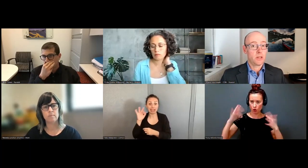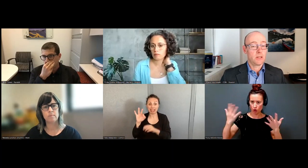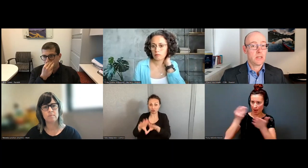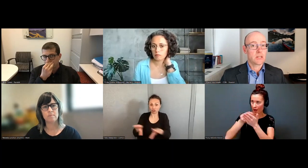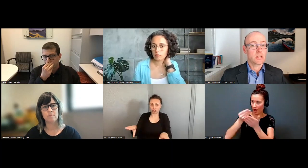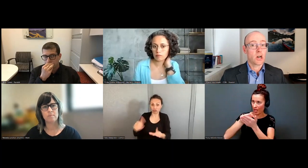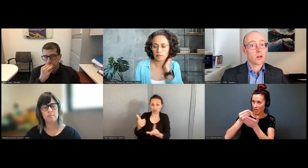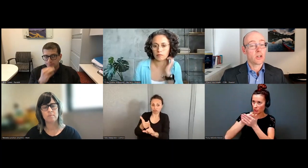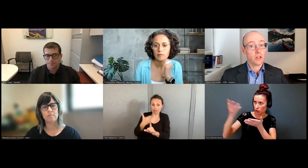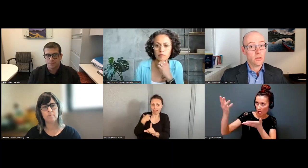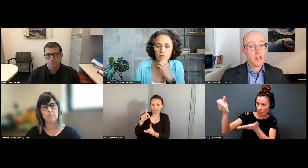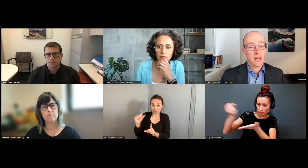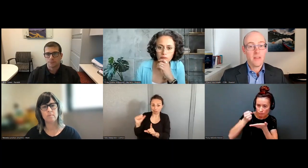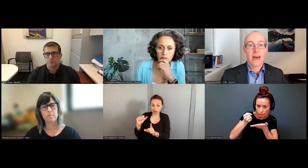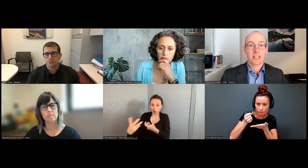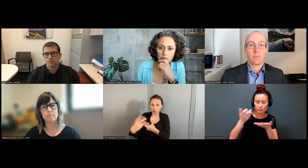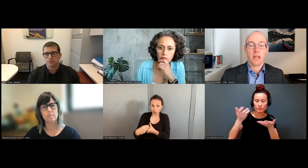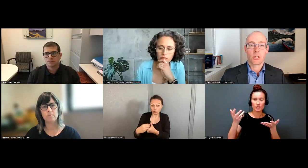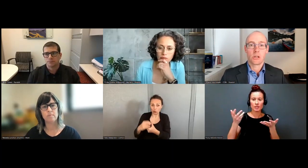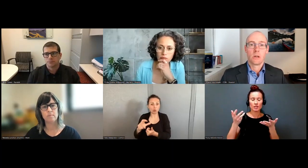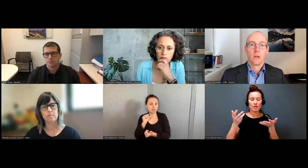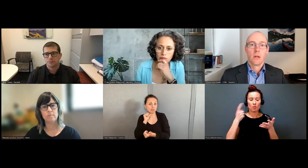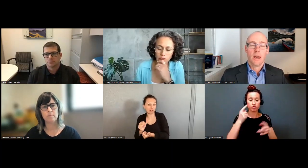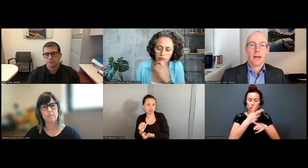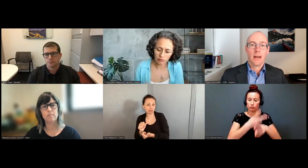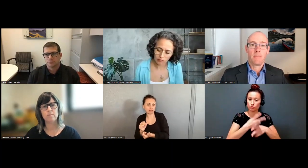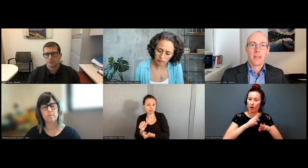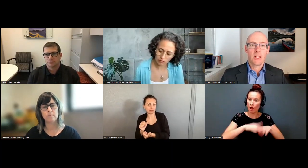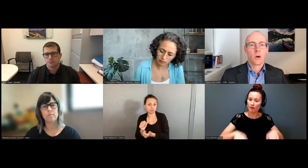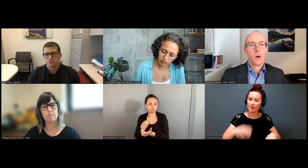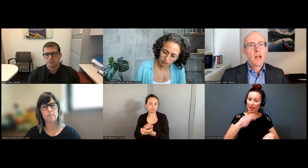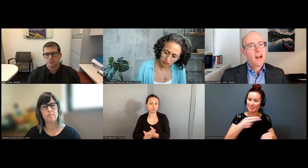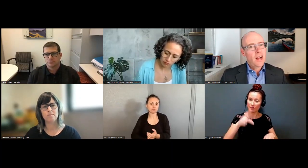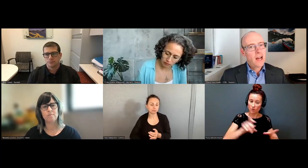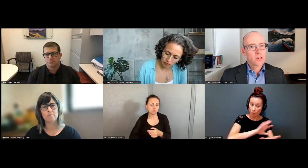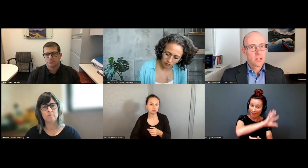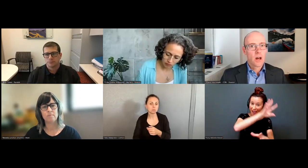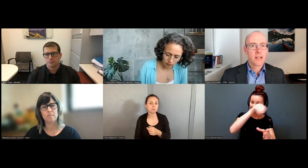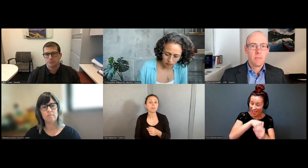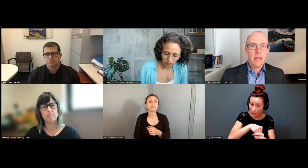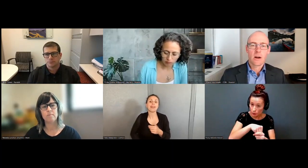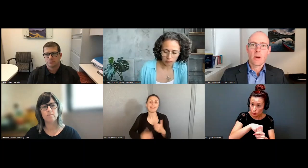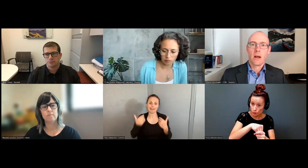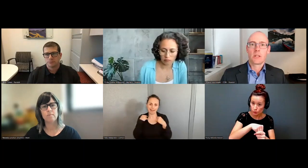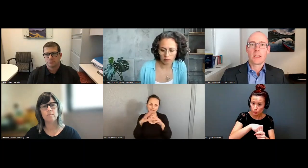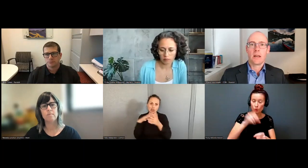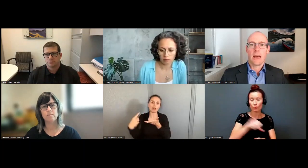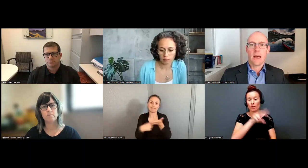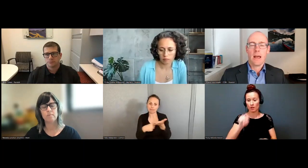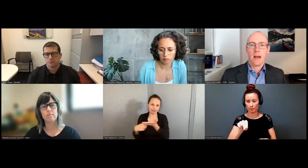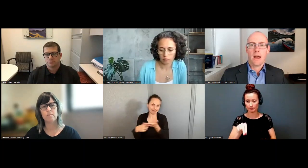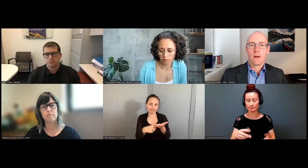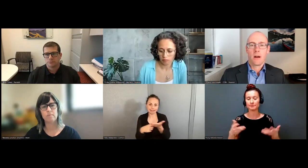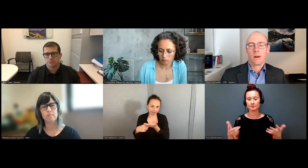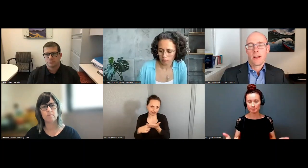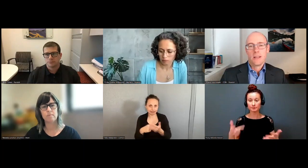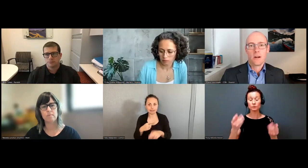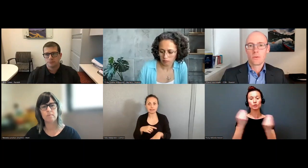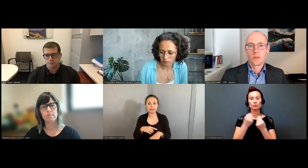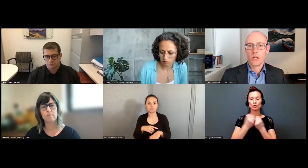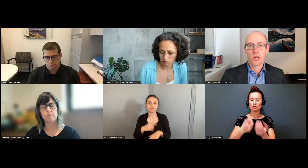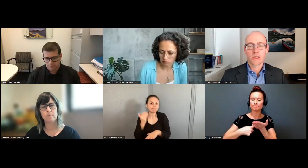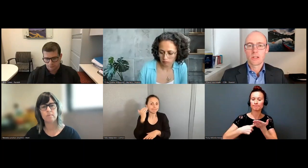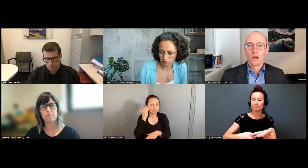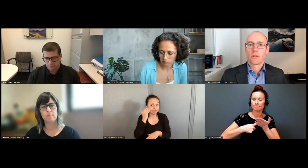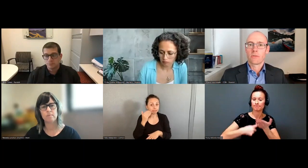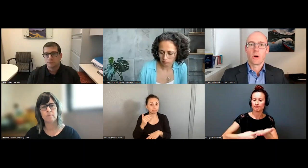with disabilities are included in that expansion. And so there's a lot of debate around,